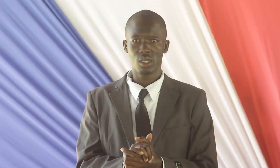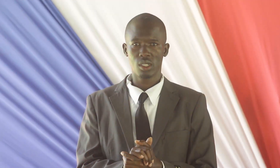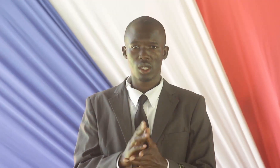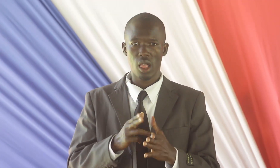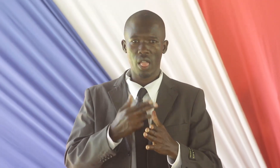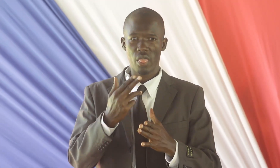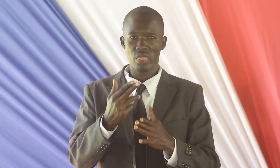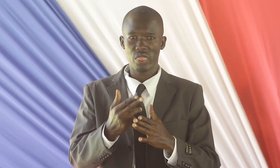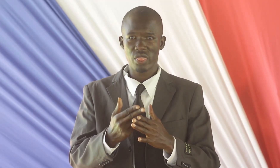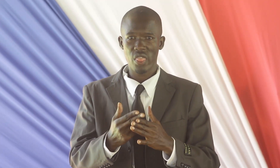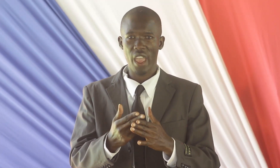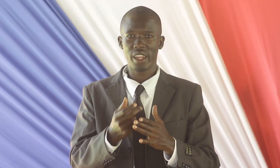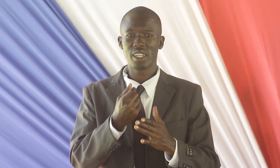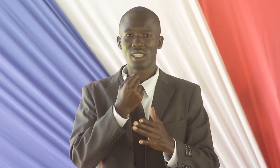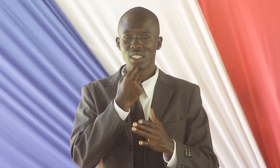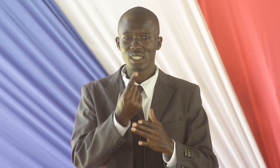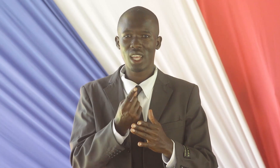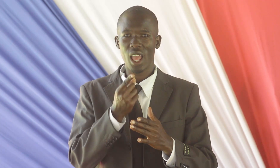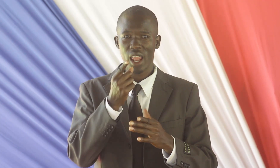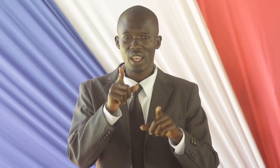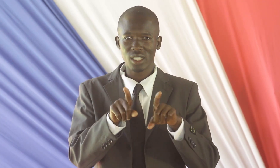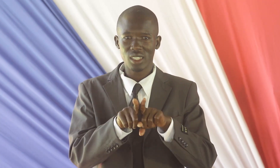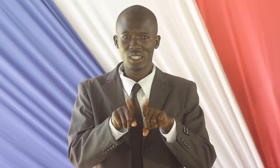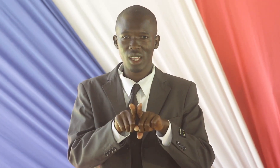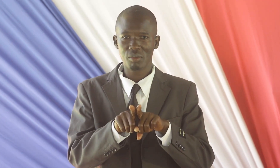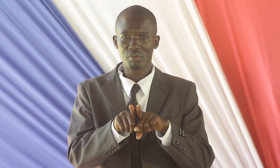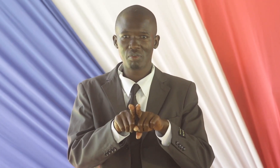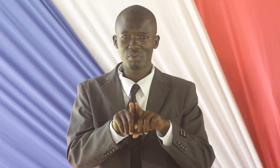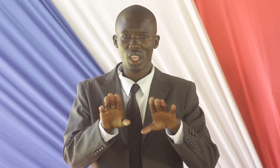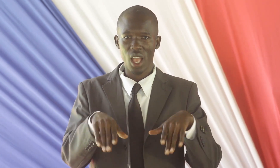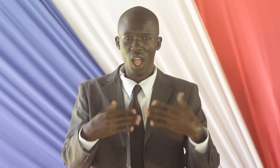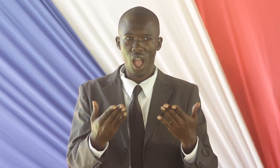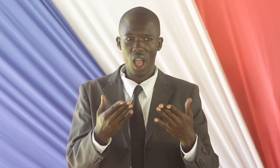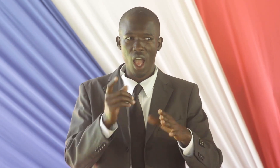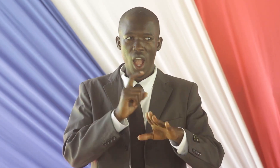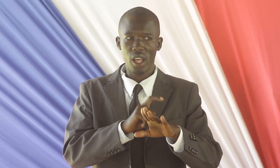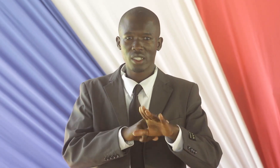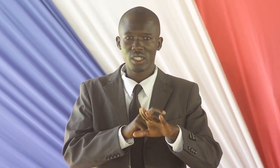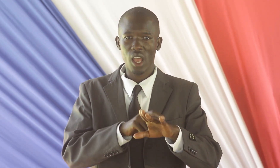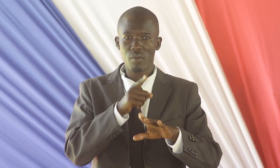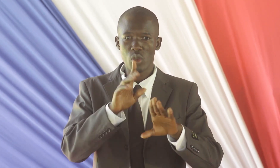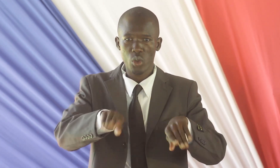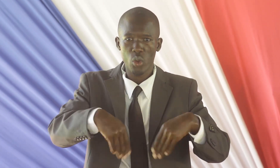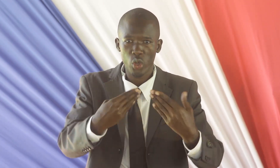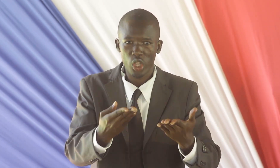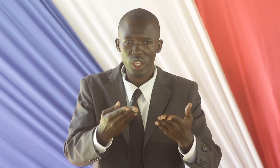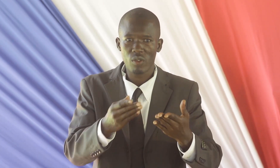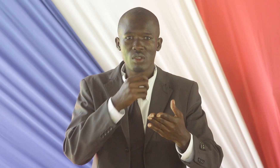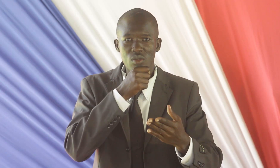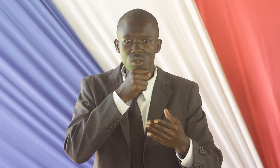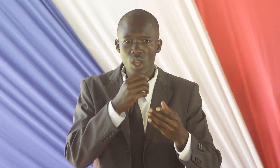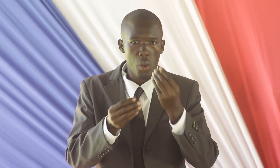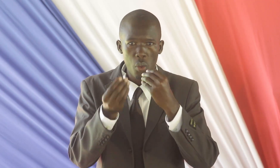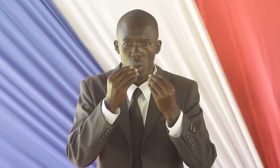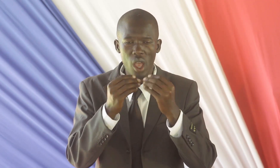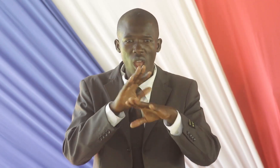Then said he also to him that bade him, when you give a dinner or a supper, call not your friends,